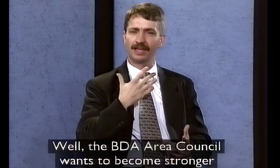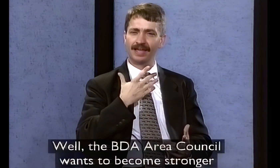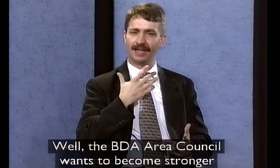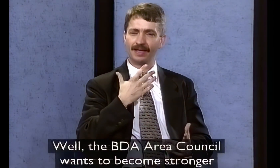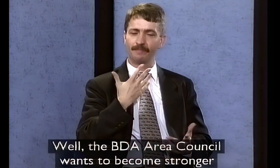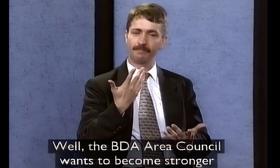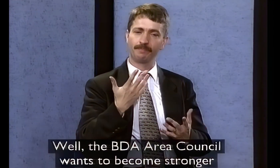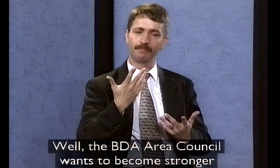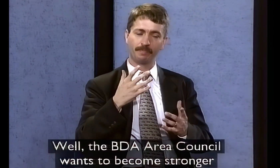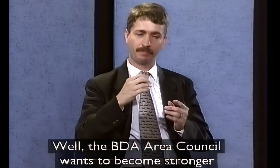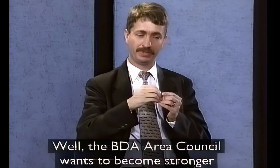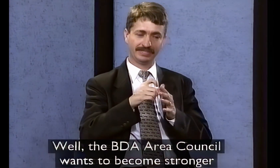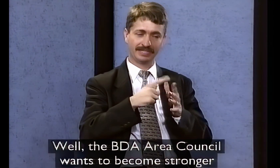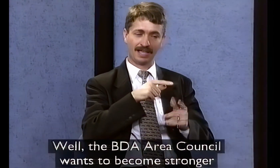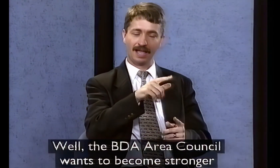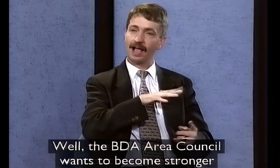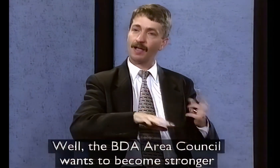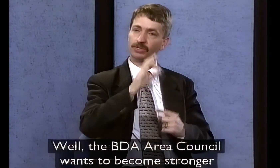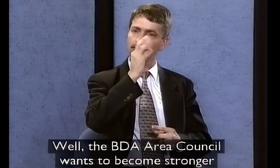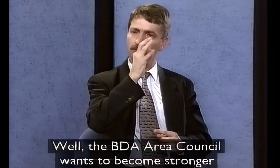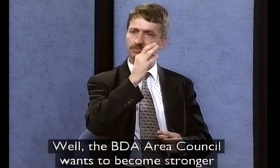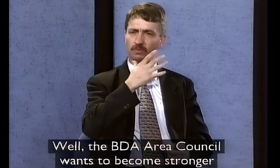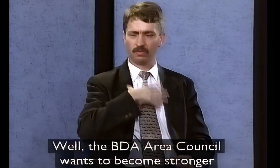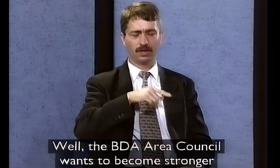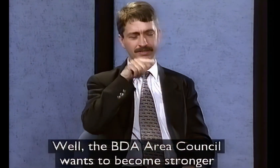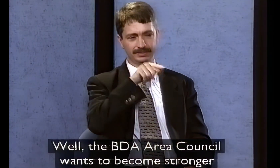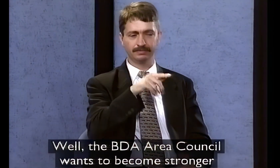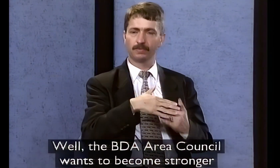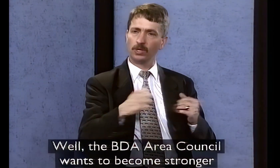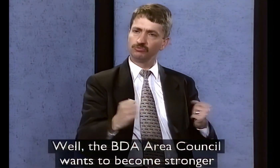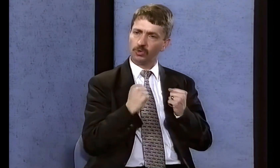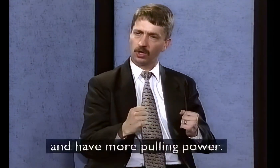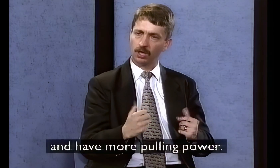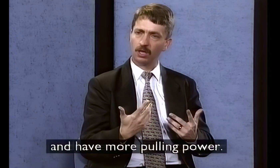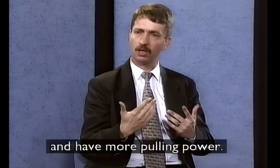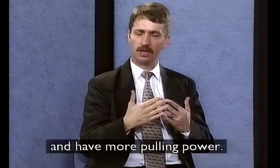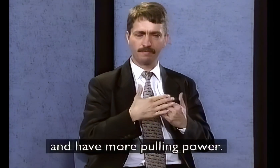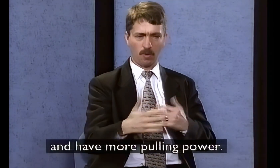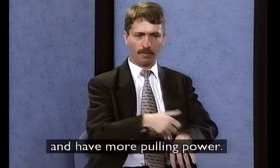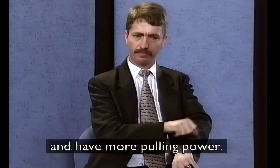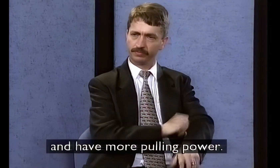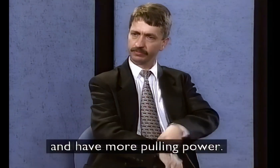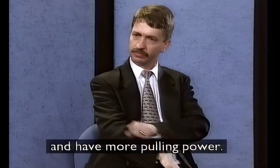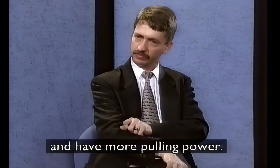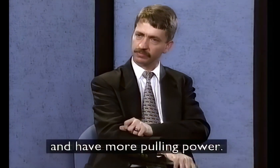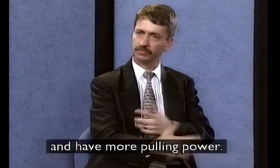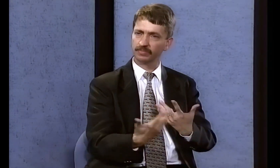community. Well, the BDA Area Council wants to become stronger and have more pulling power. So,